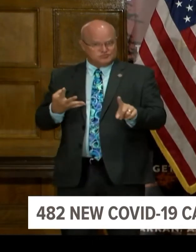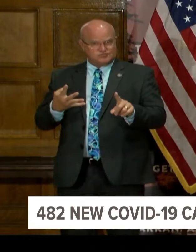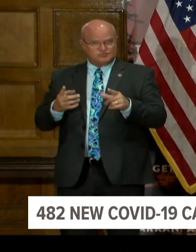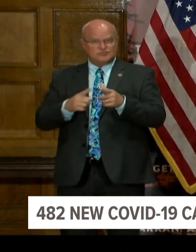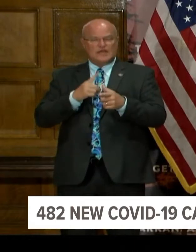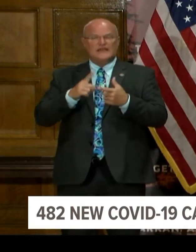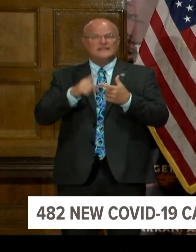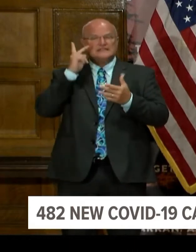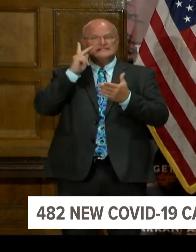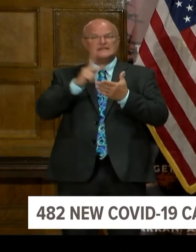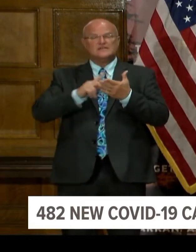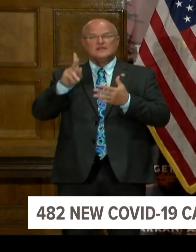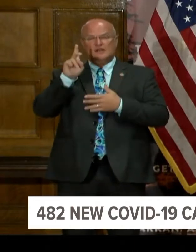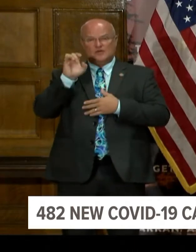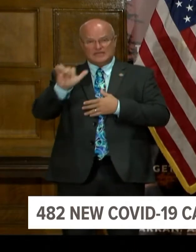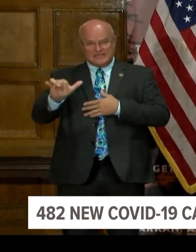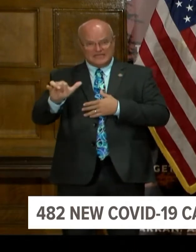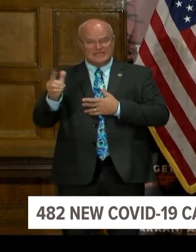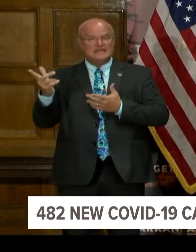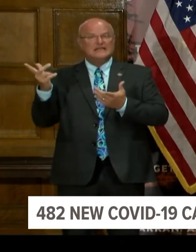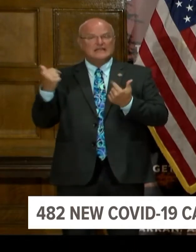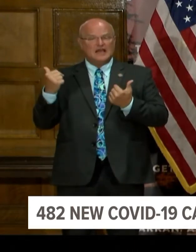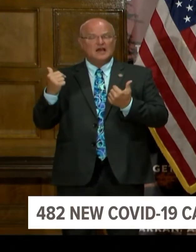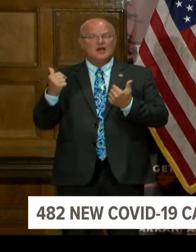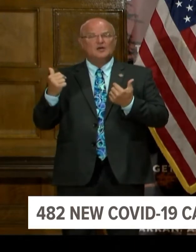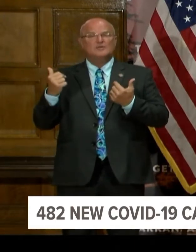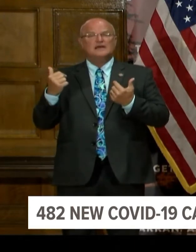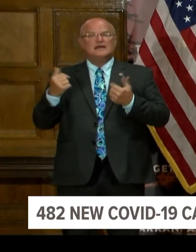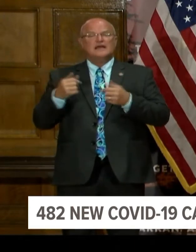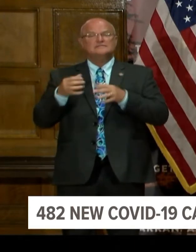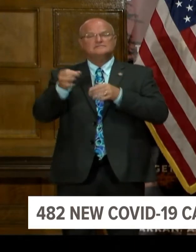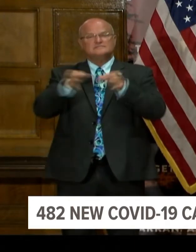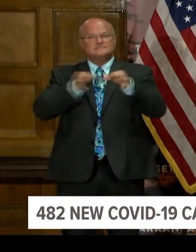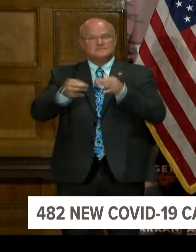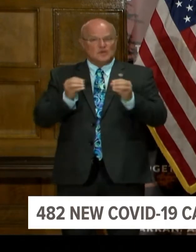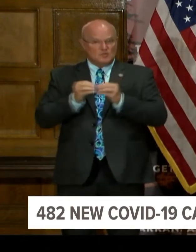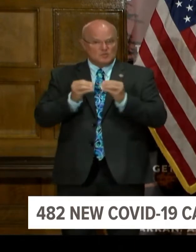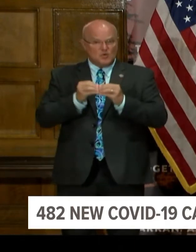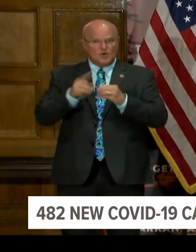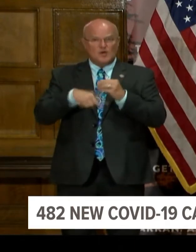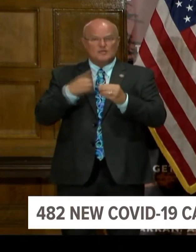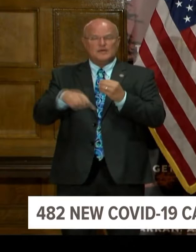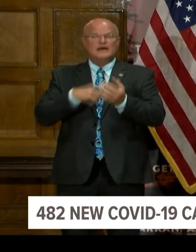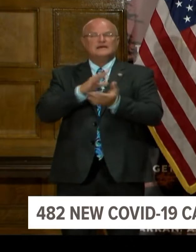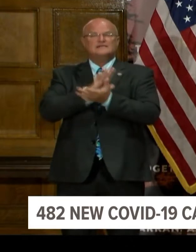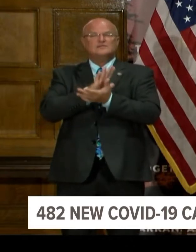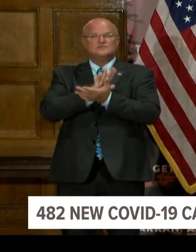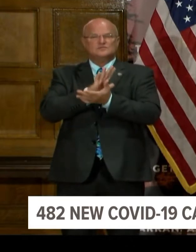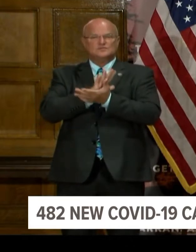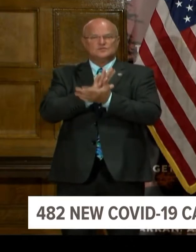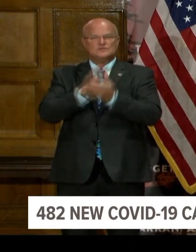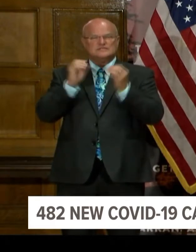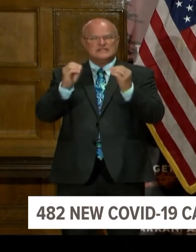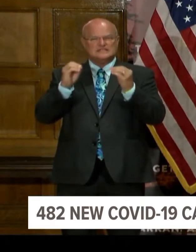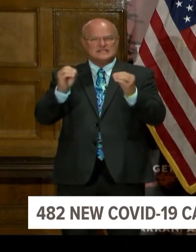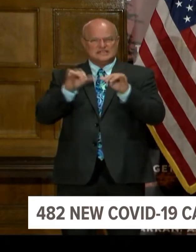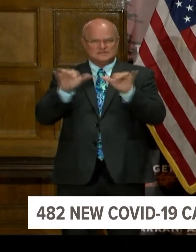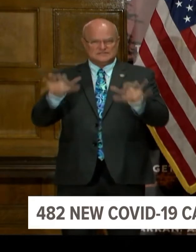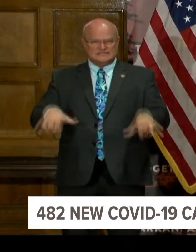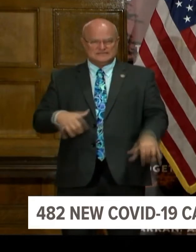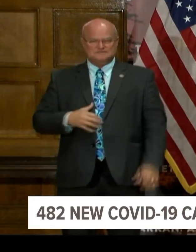ask Secretary Key to come to the microphone to elaborate a little bit more on where we are in the educational